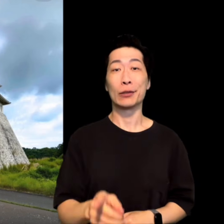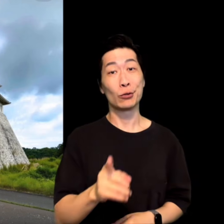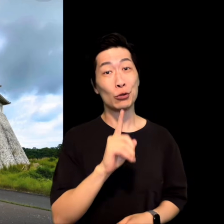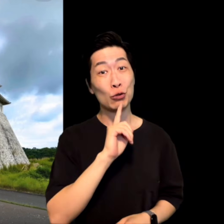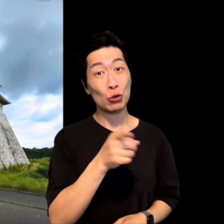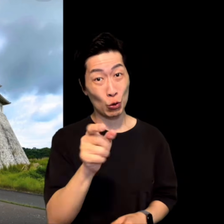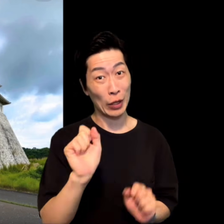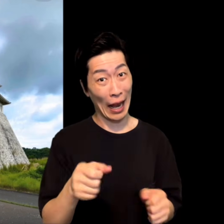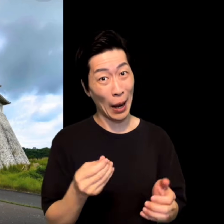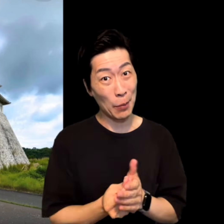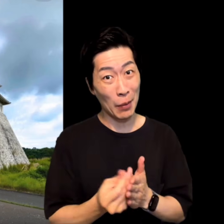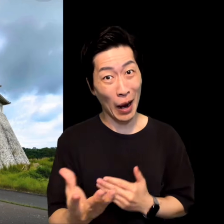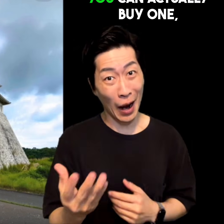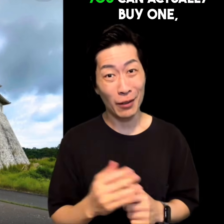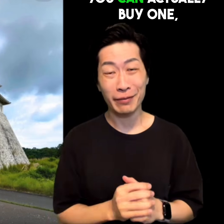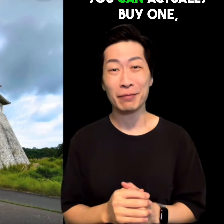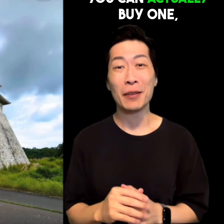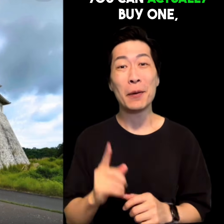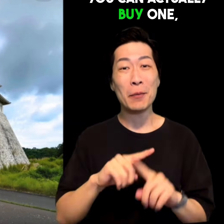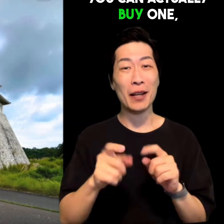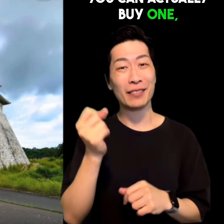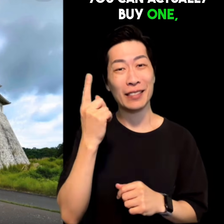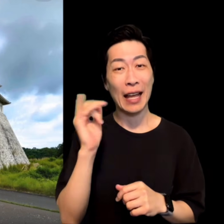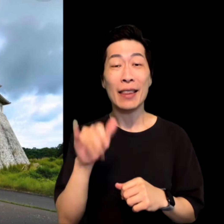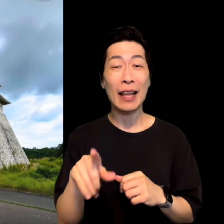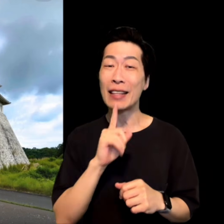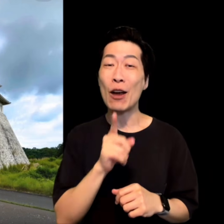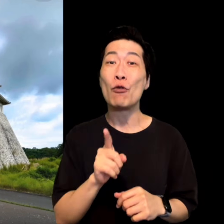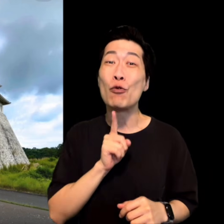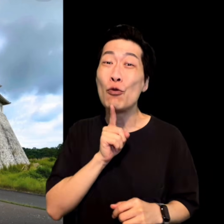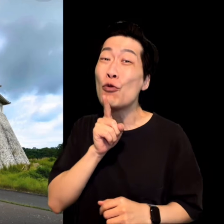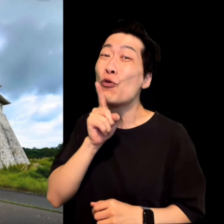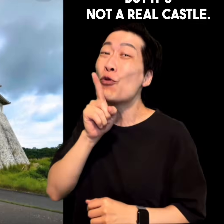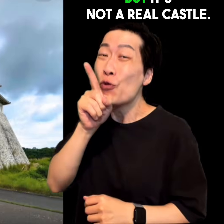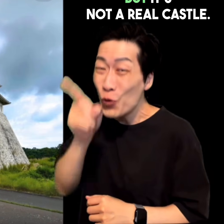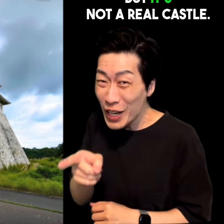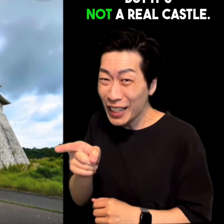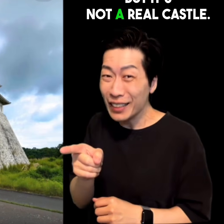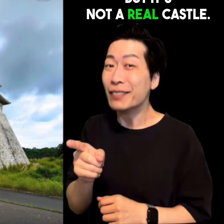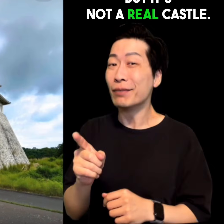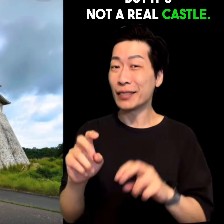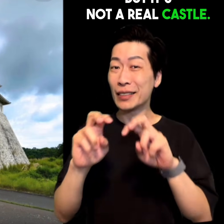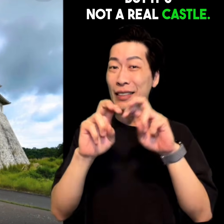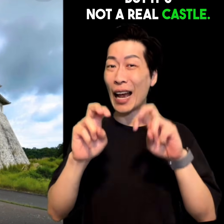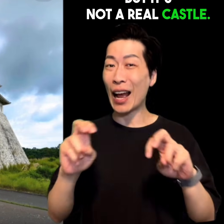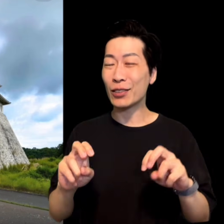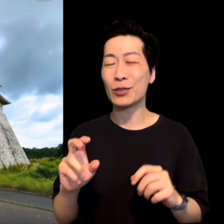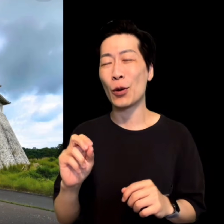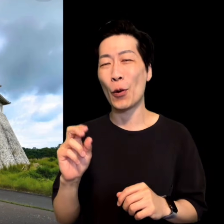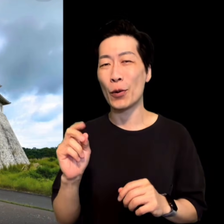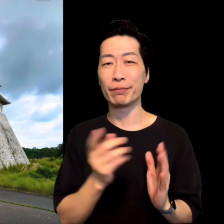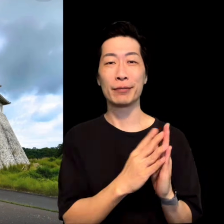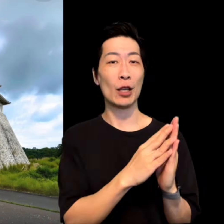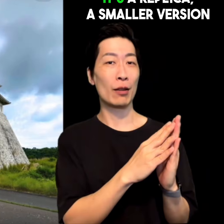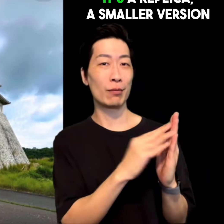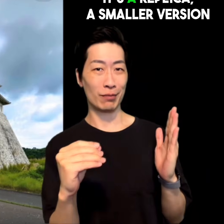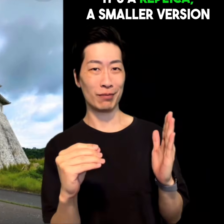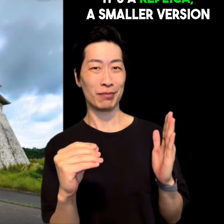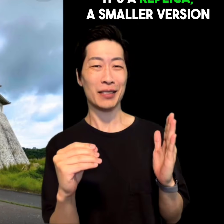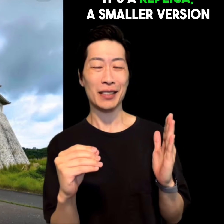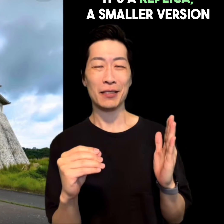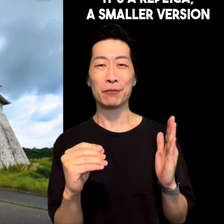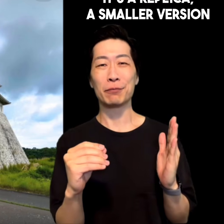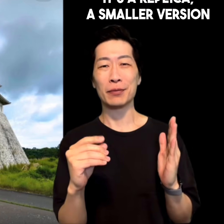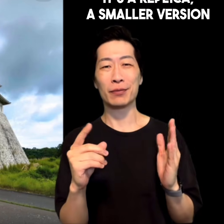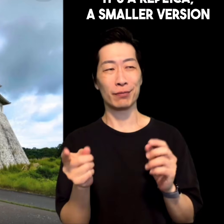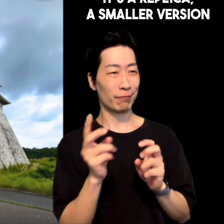Really? You can actually buy one. But it's not a real castle. It's a